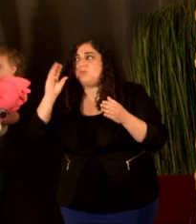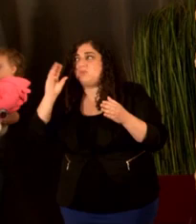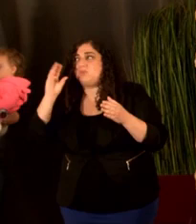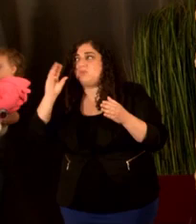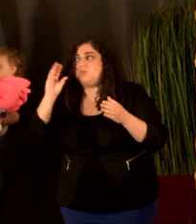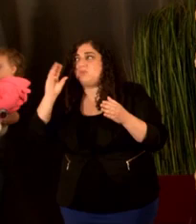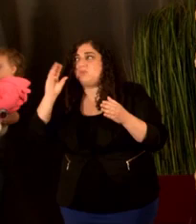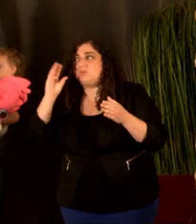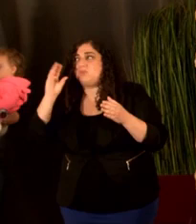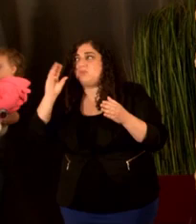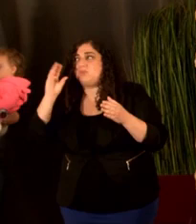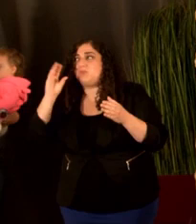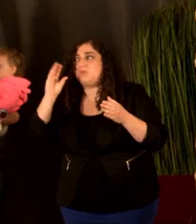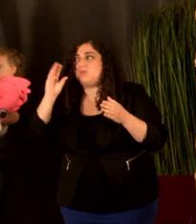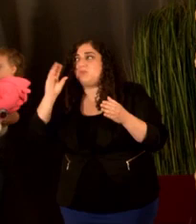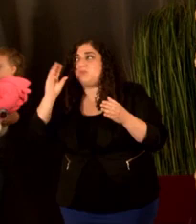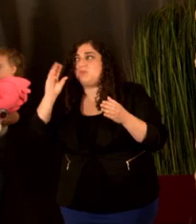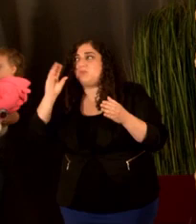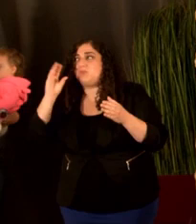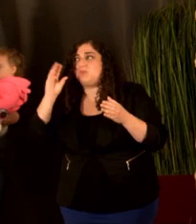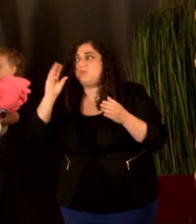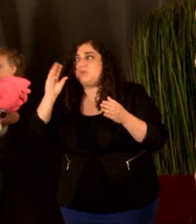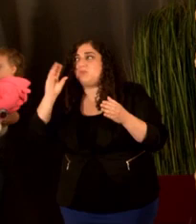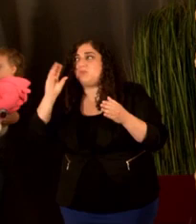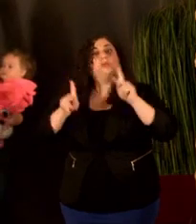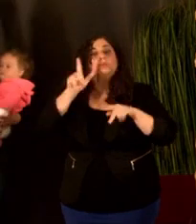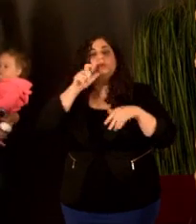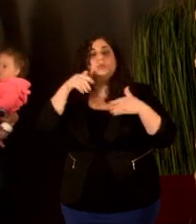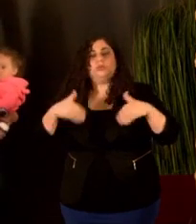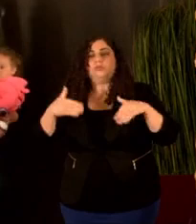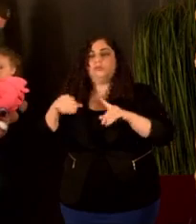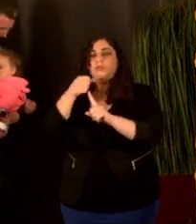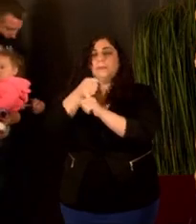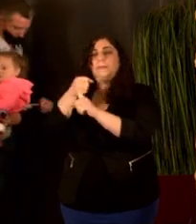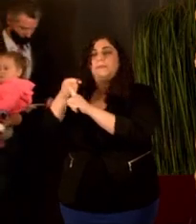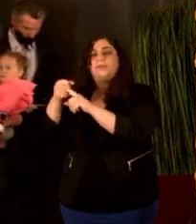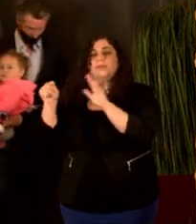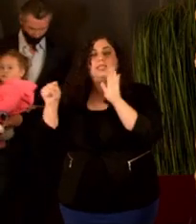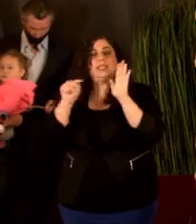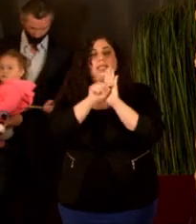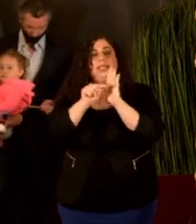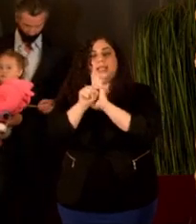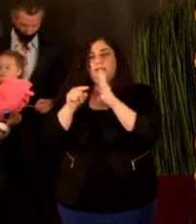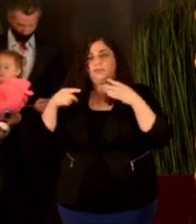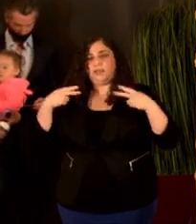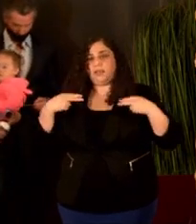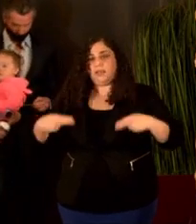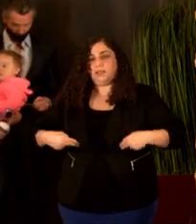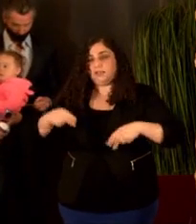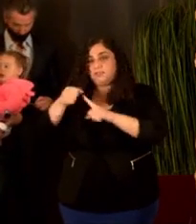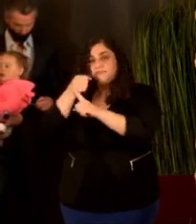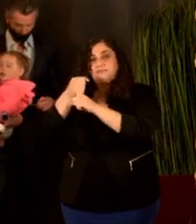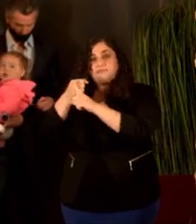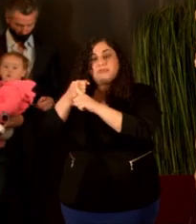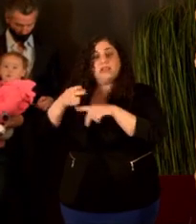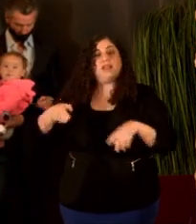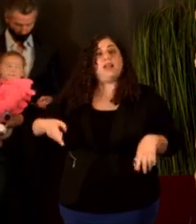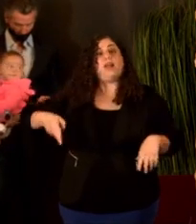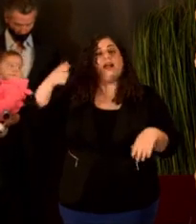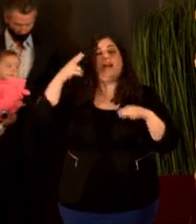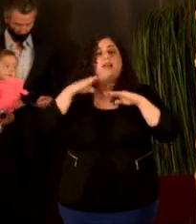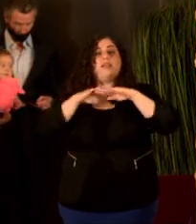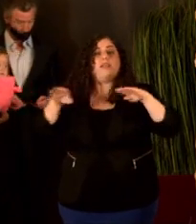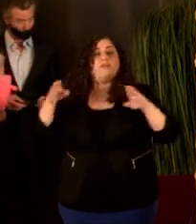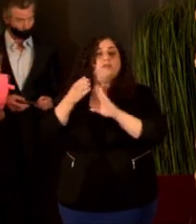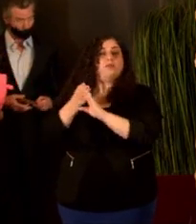neighbors are at higher risk of negative health effects due to COVID-19, since they face disproportionately high levels of